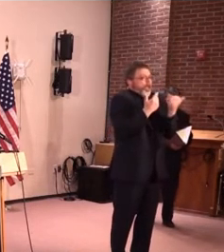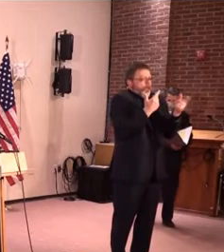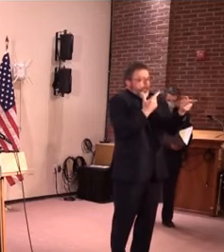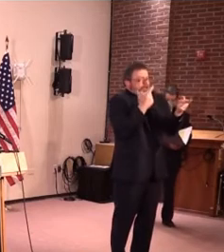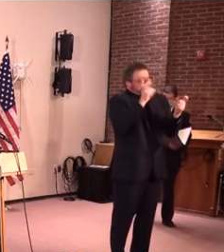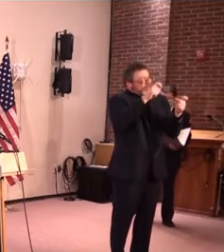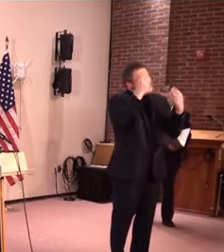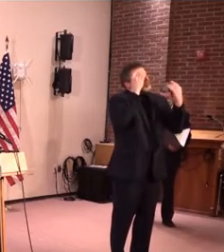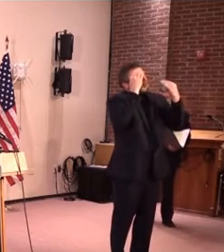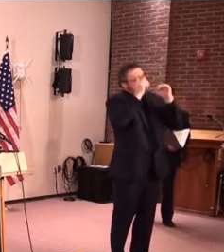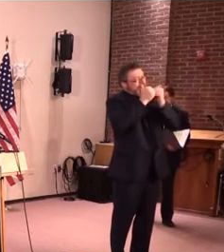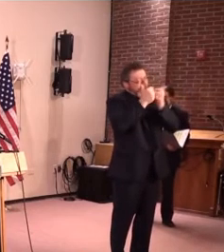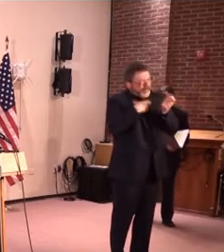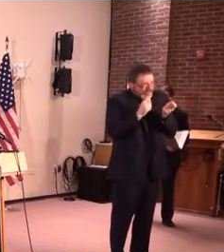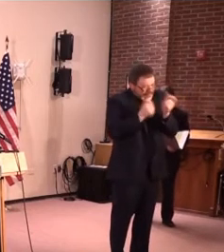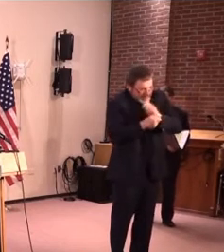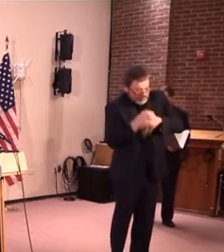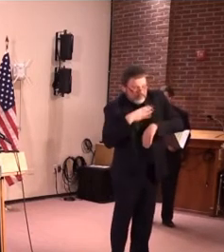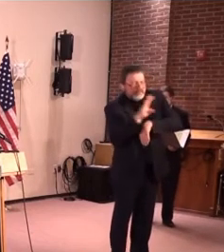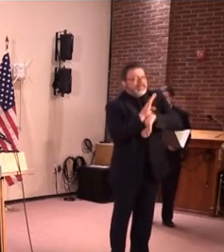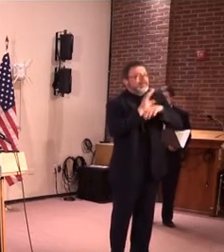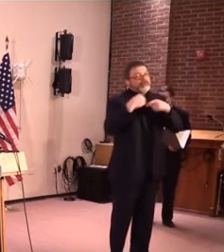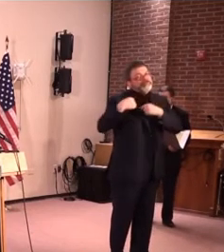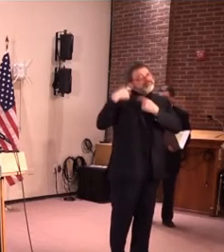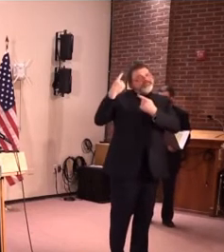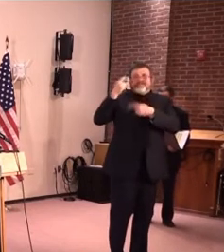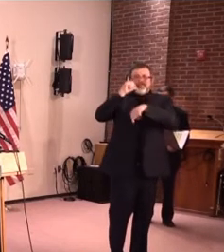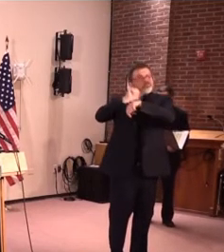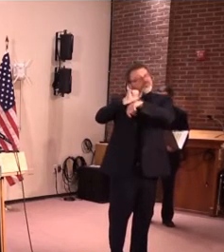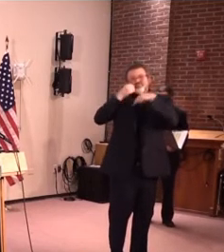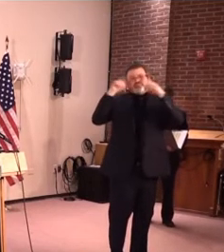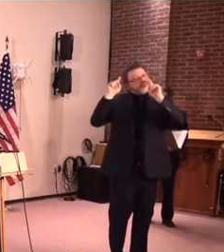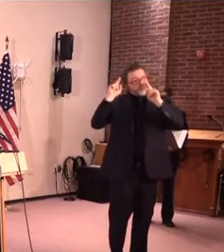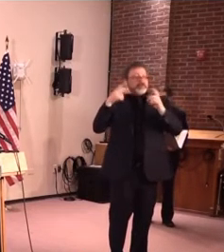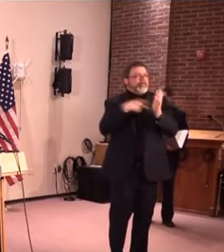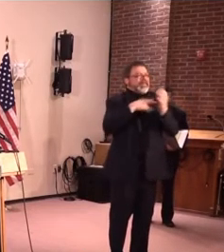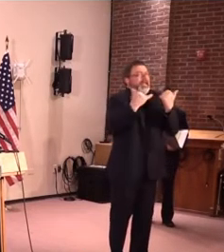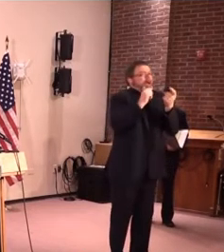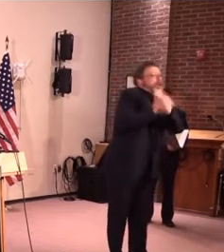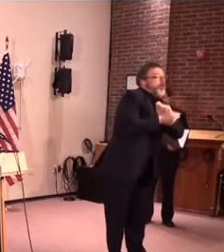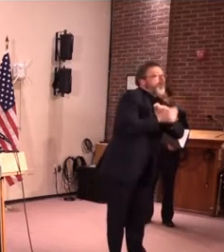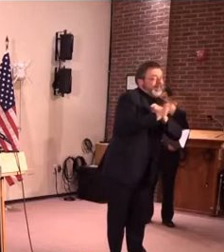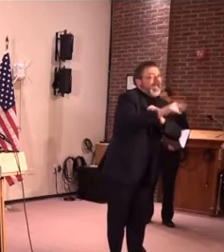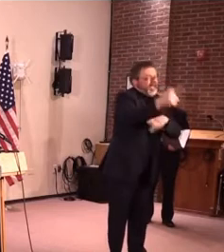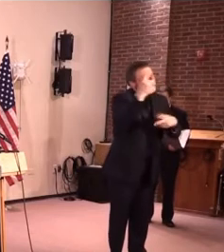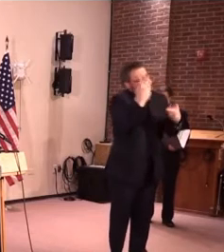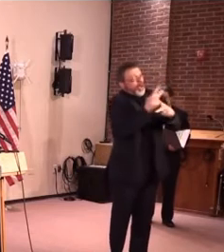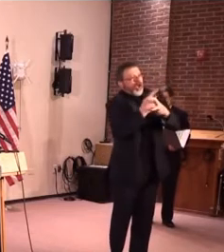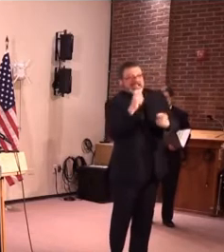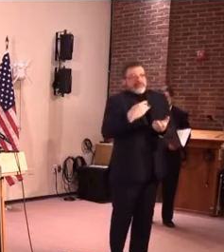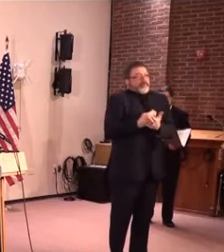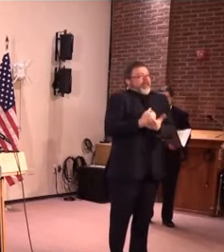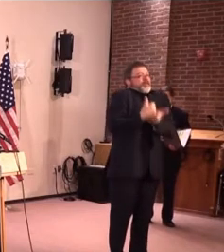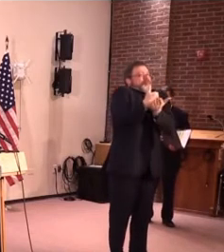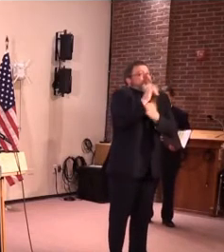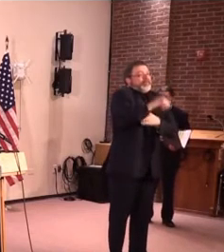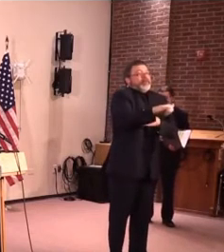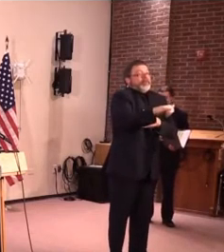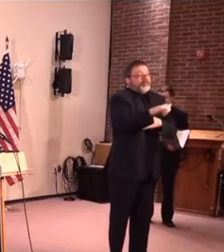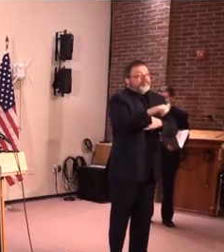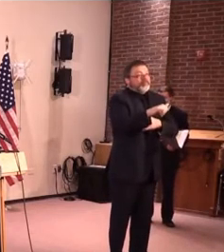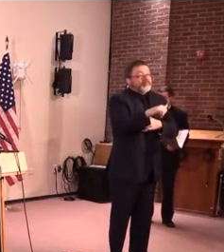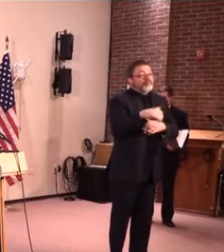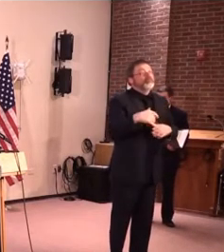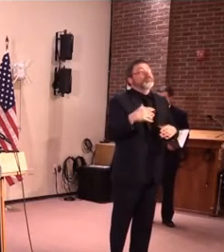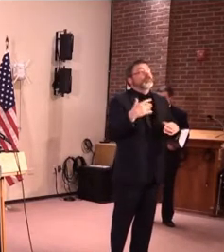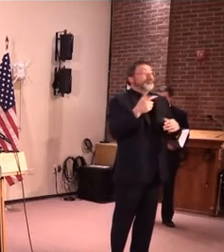economy. This network will also provide immediate access to employee well-being resources to ensure Vermonters and their